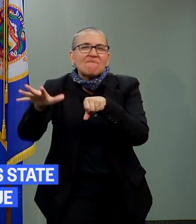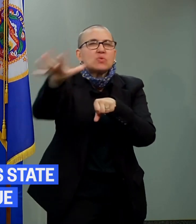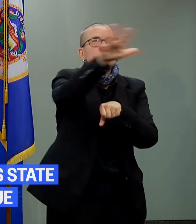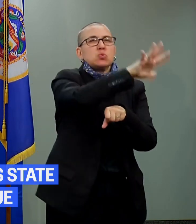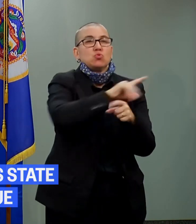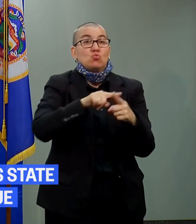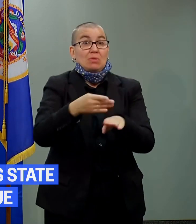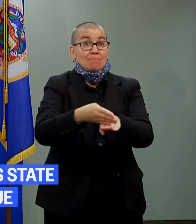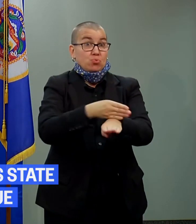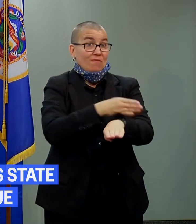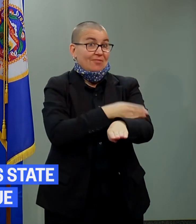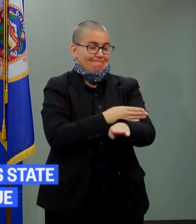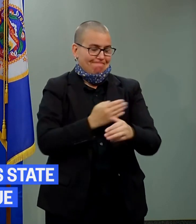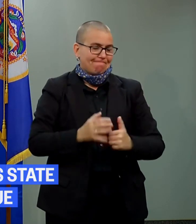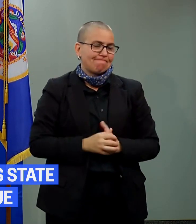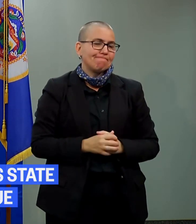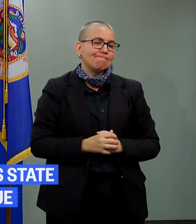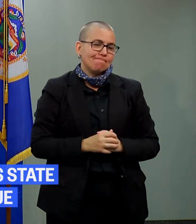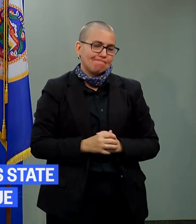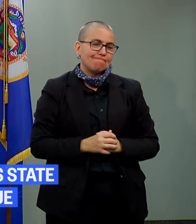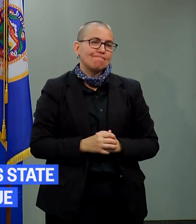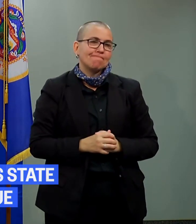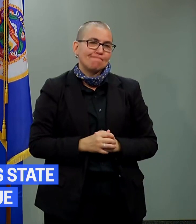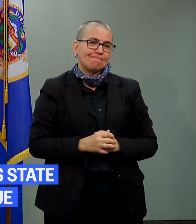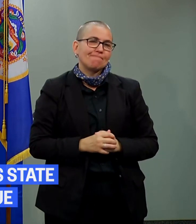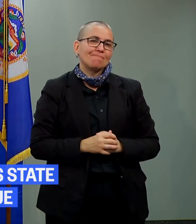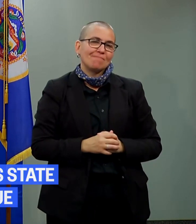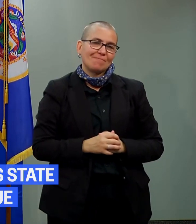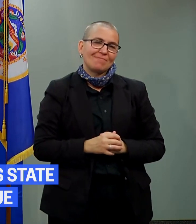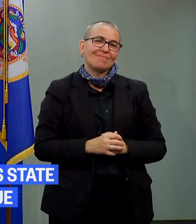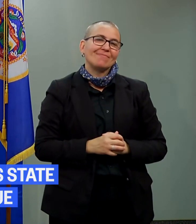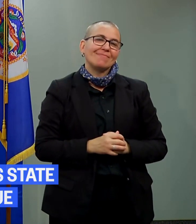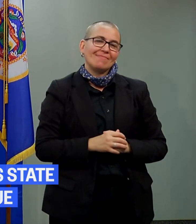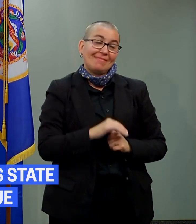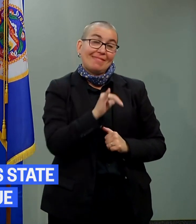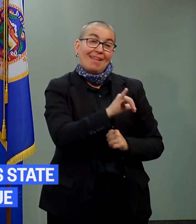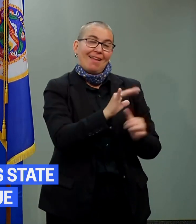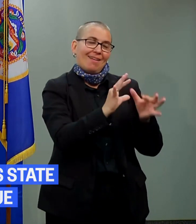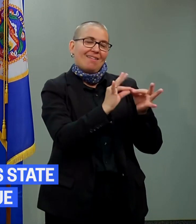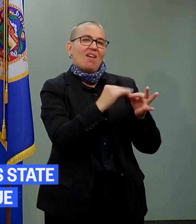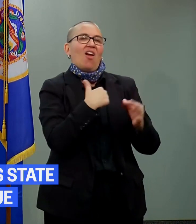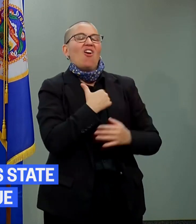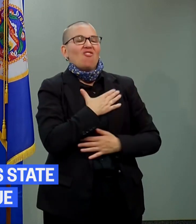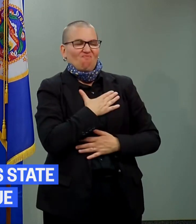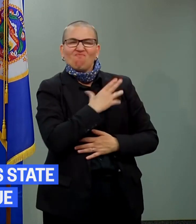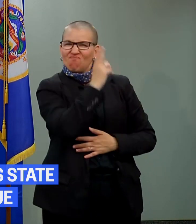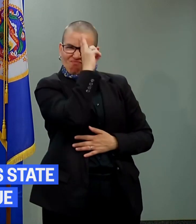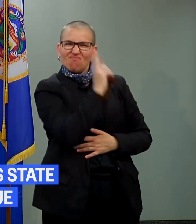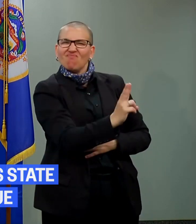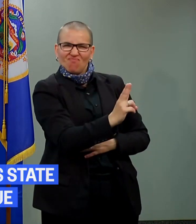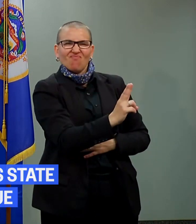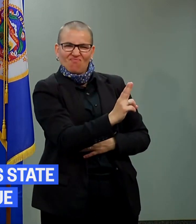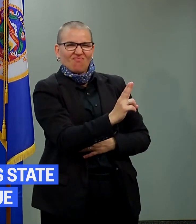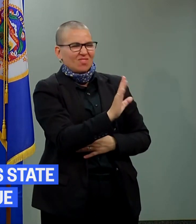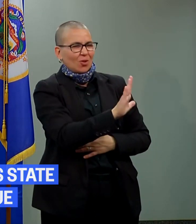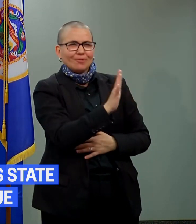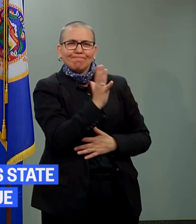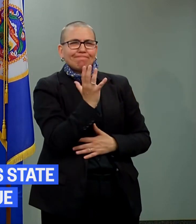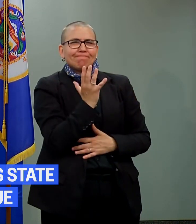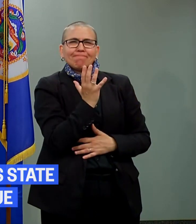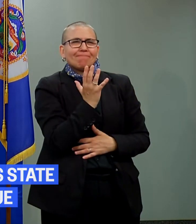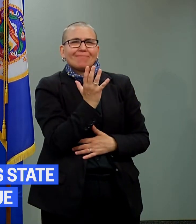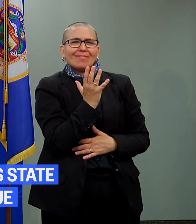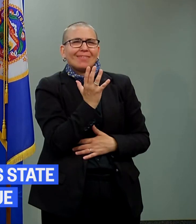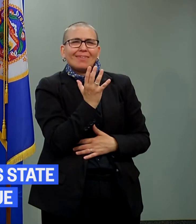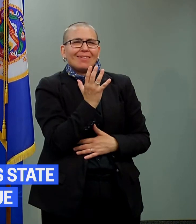someone of a stature that has a presence like that, is focused in the moment of what Minnesotans are focused for, focused